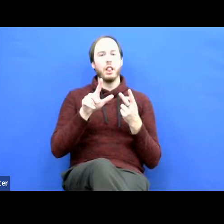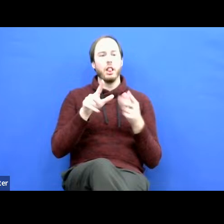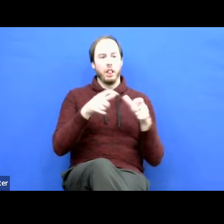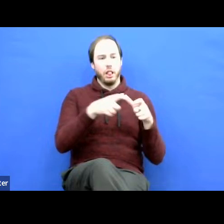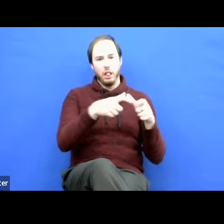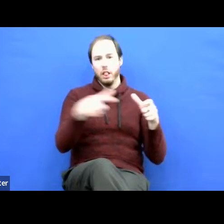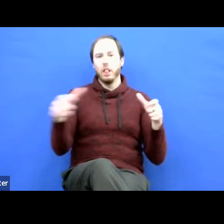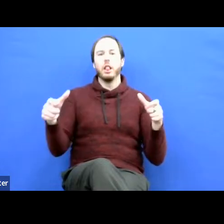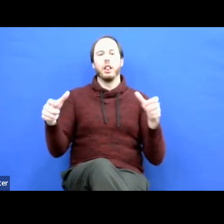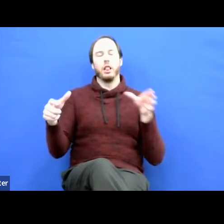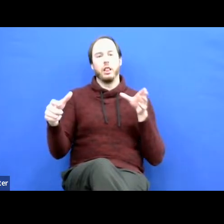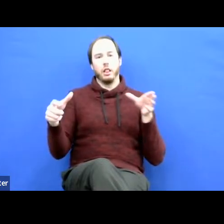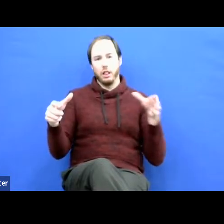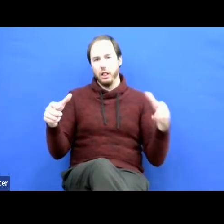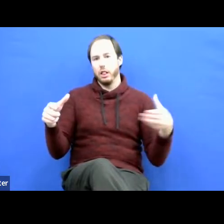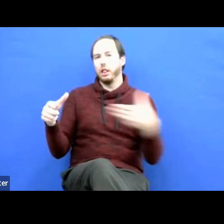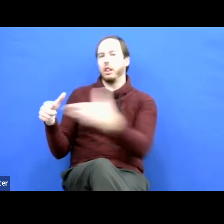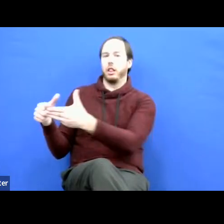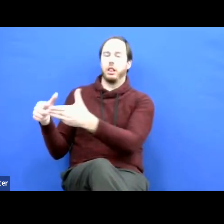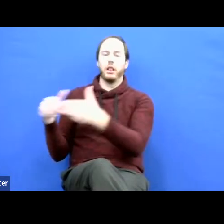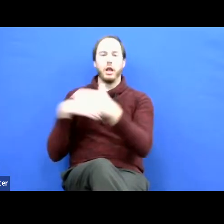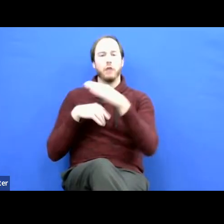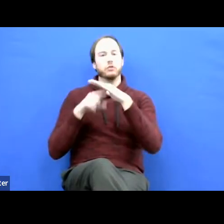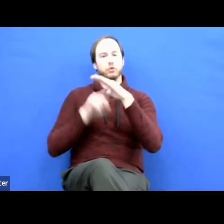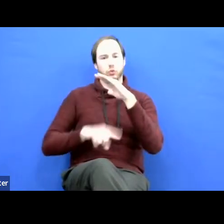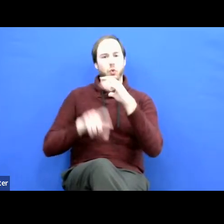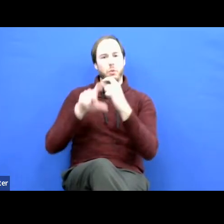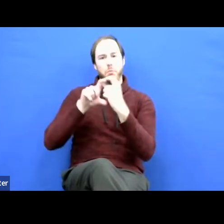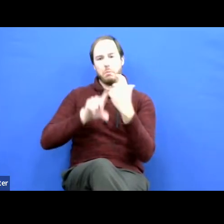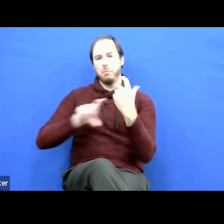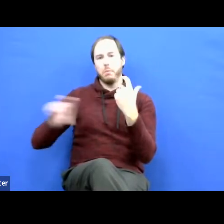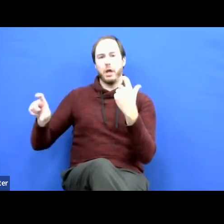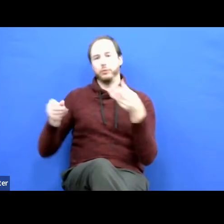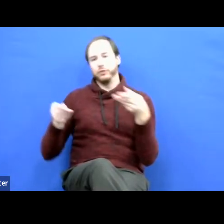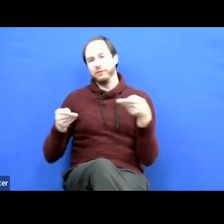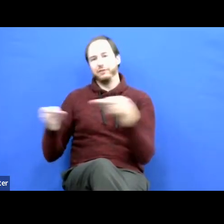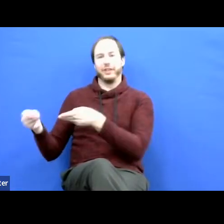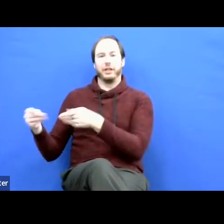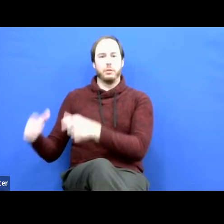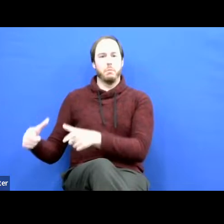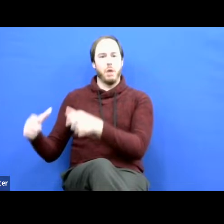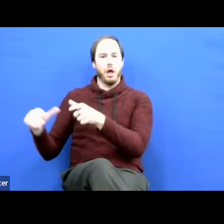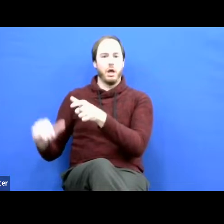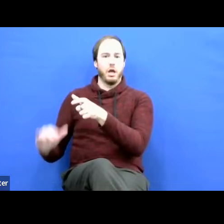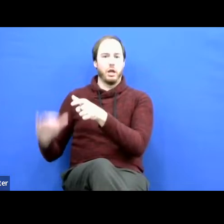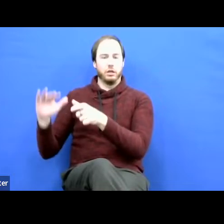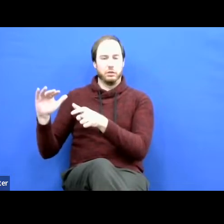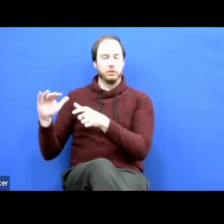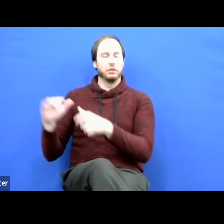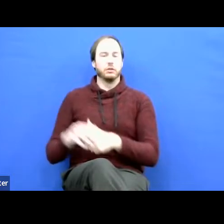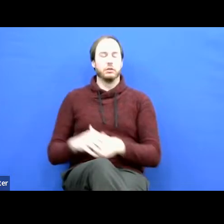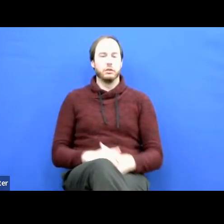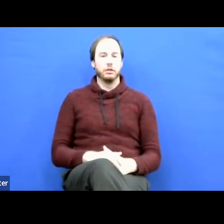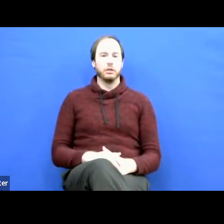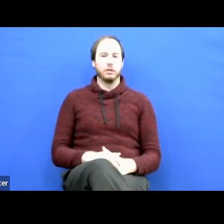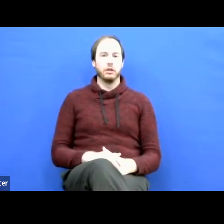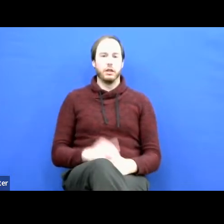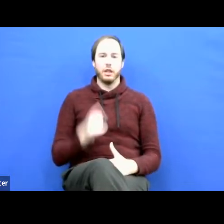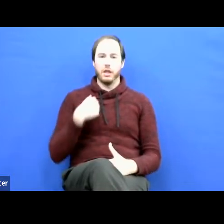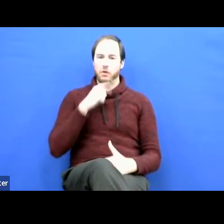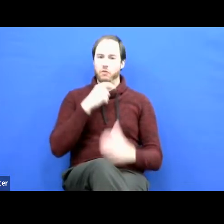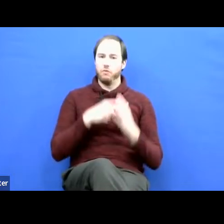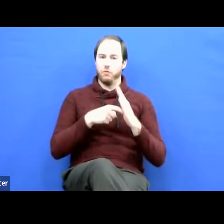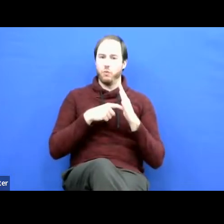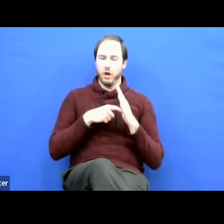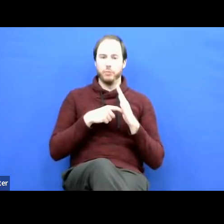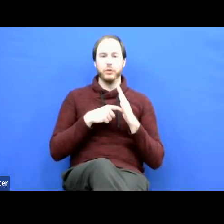go into a storm pipe and go to the pond. So that's a requirement